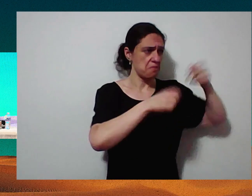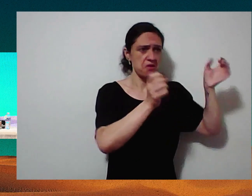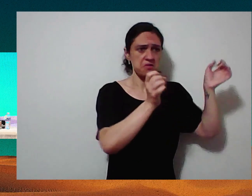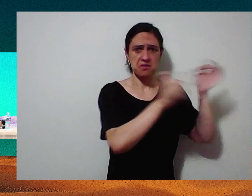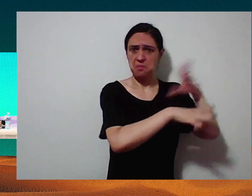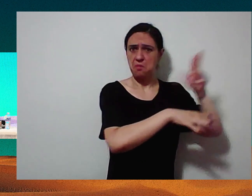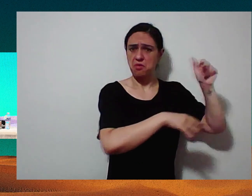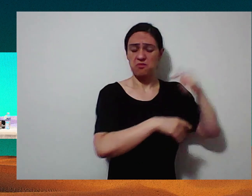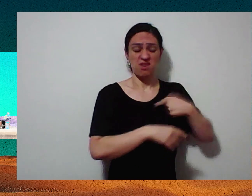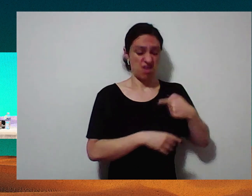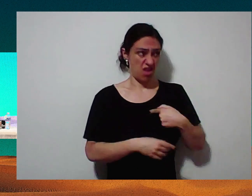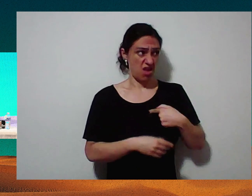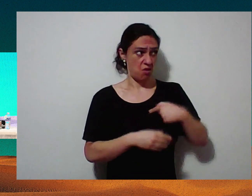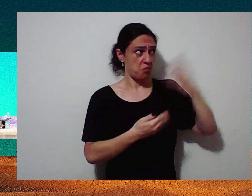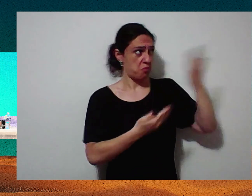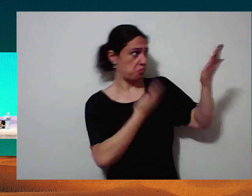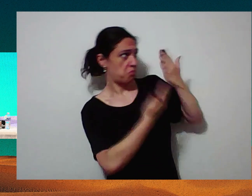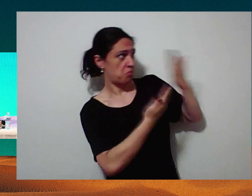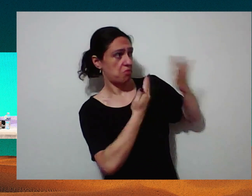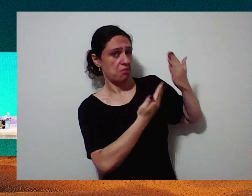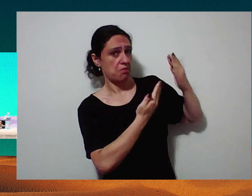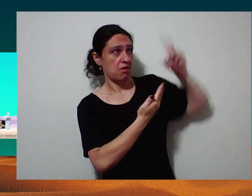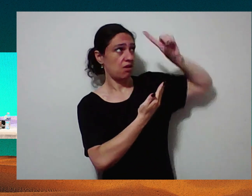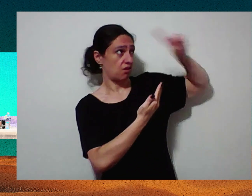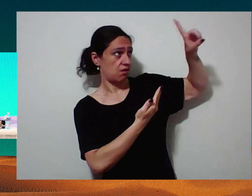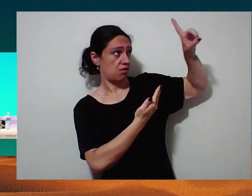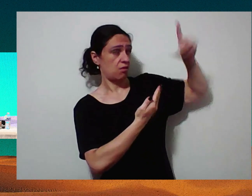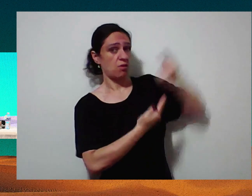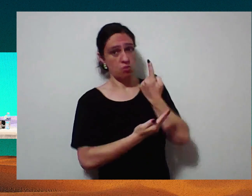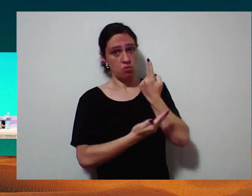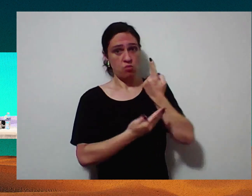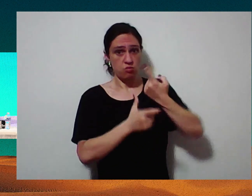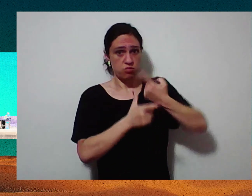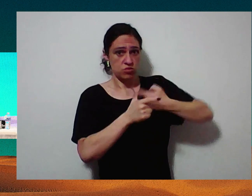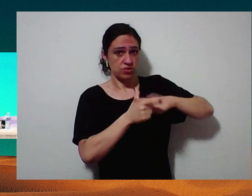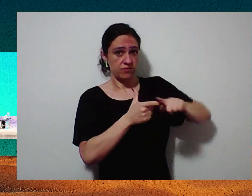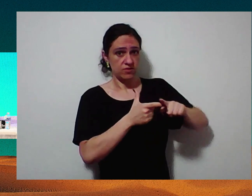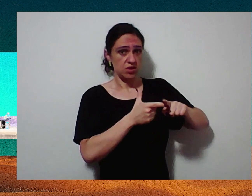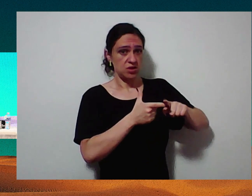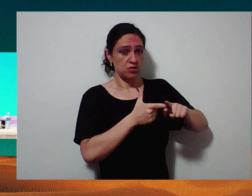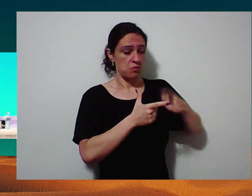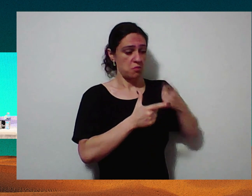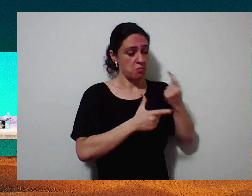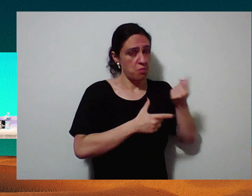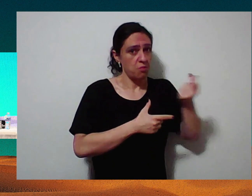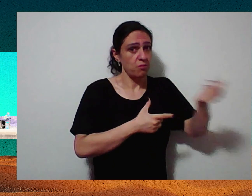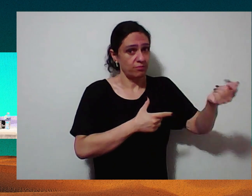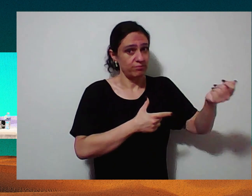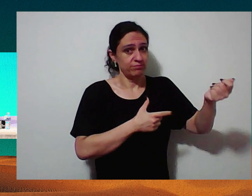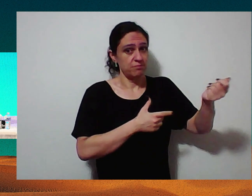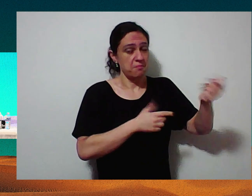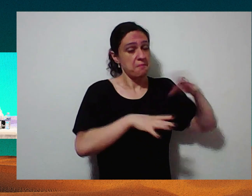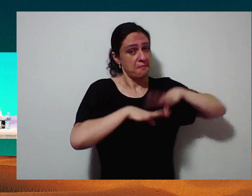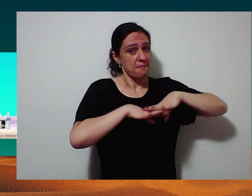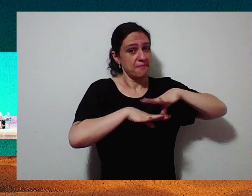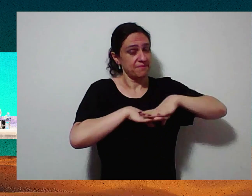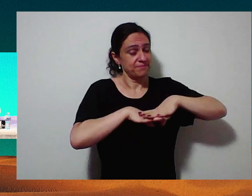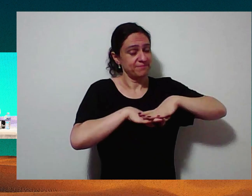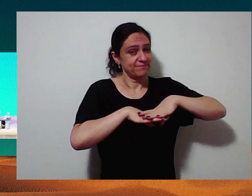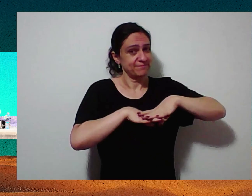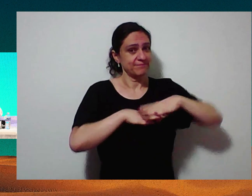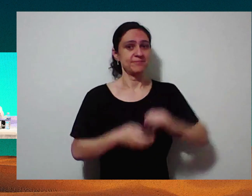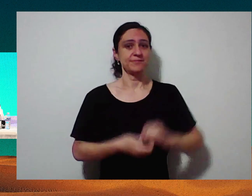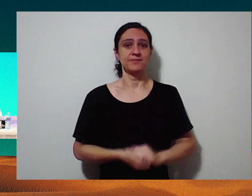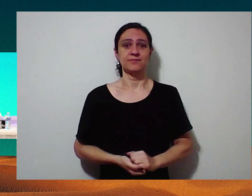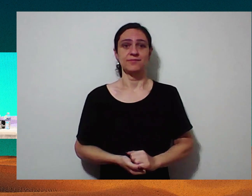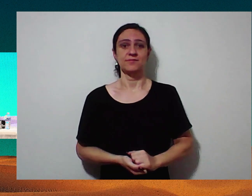Deus, dividir 1 por infinito. When I am Isso é compared matemática. with God, it's just like dividing 1